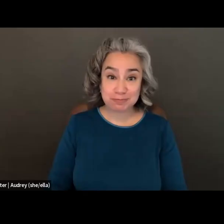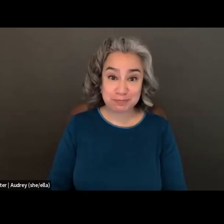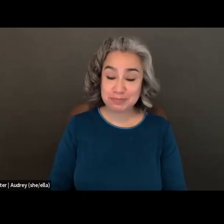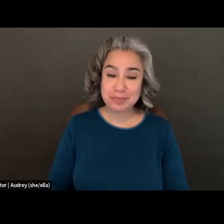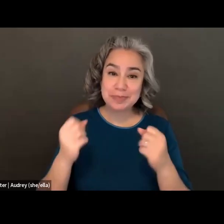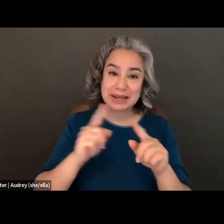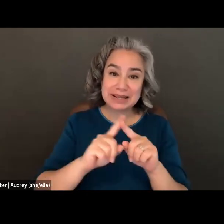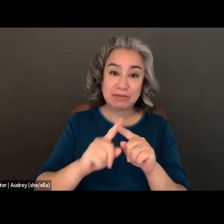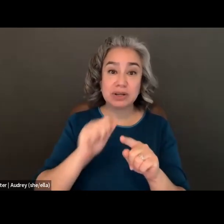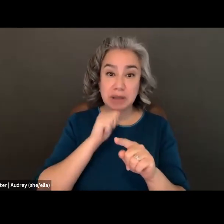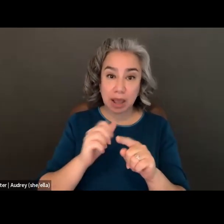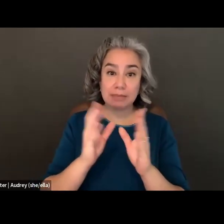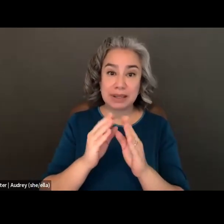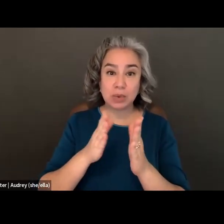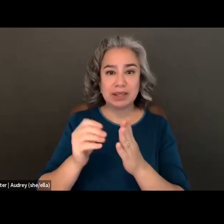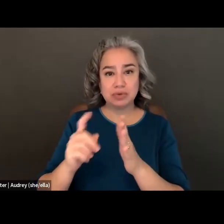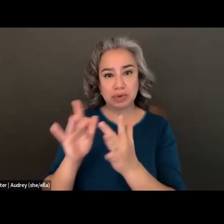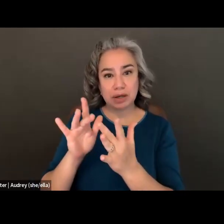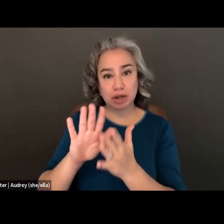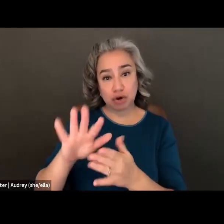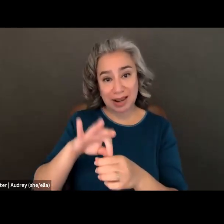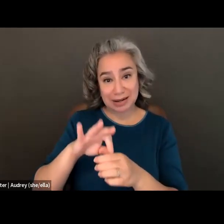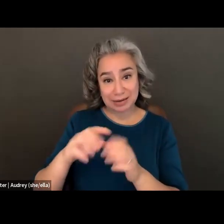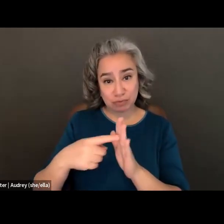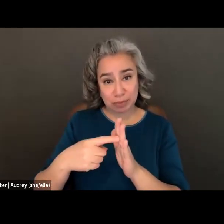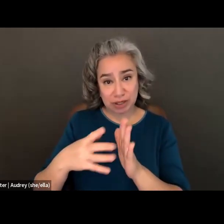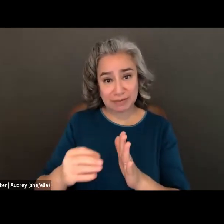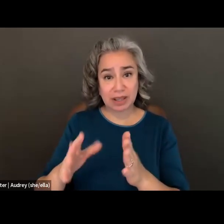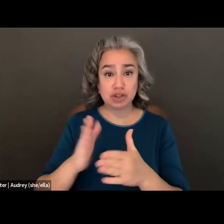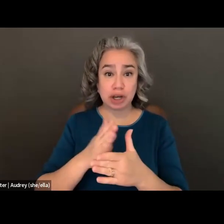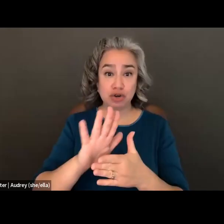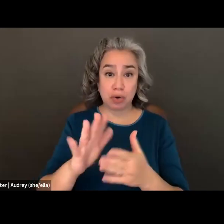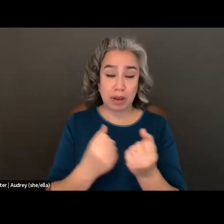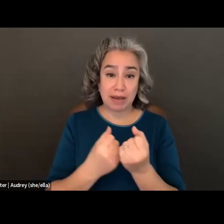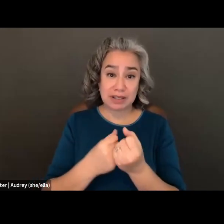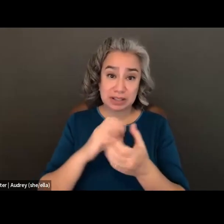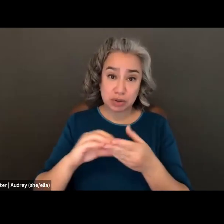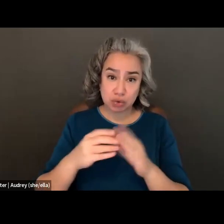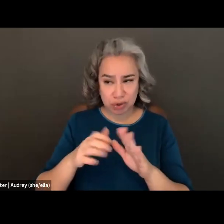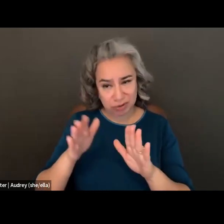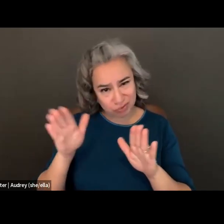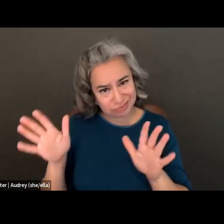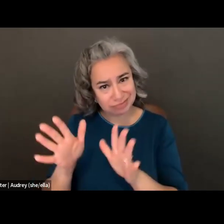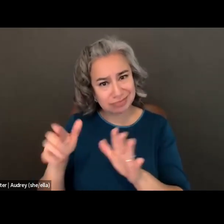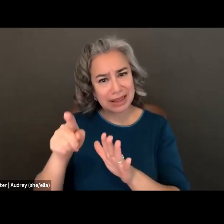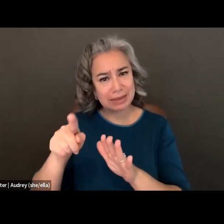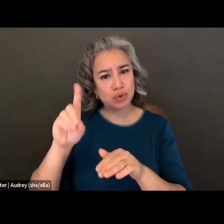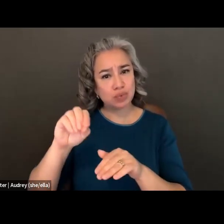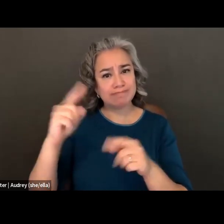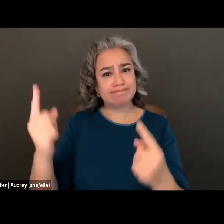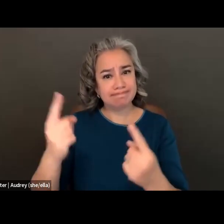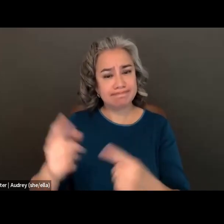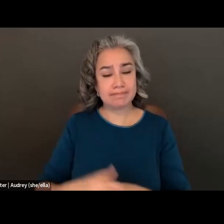non-meeting ways to contact an elected representative and to also share your advocacy story and urge them to take action. As our